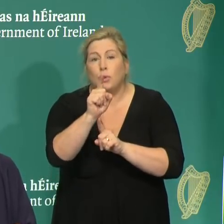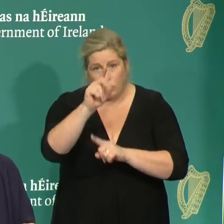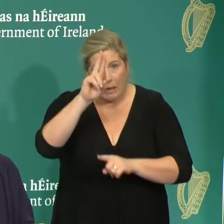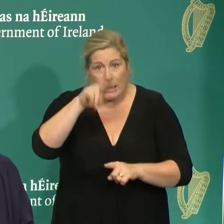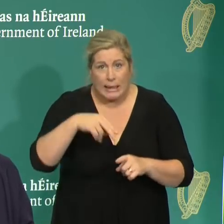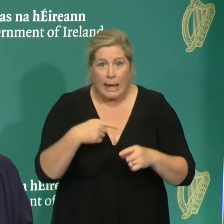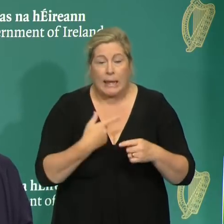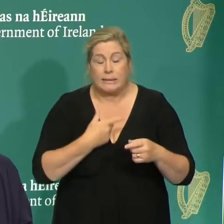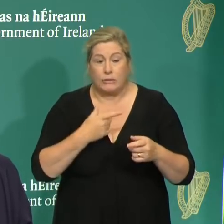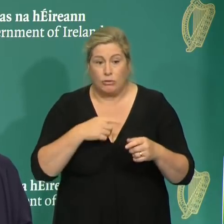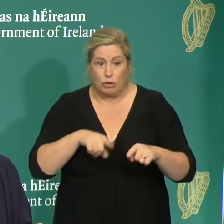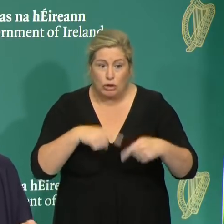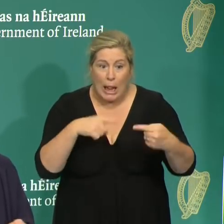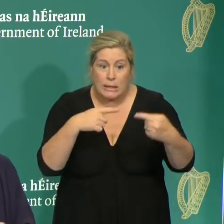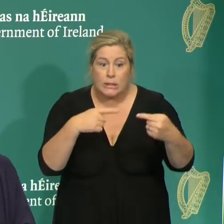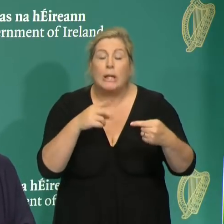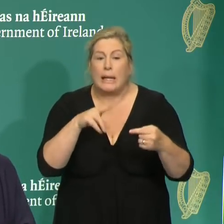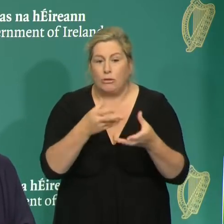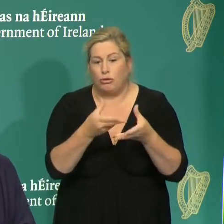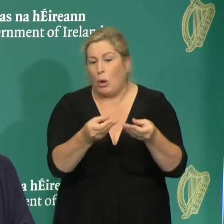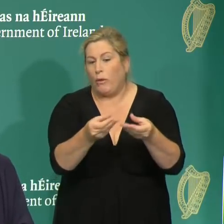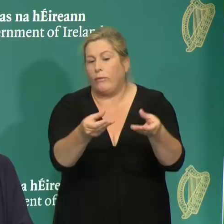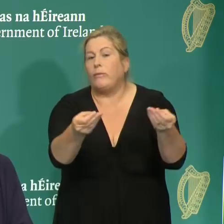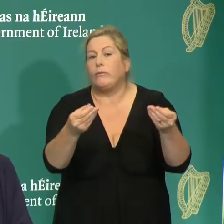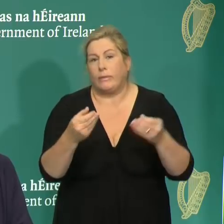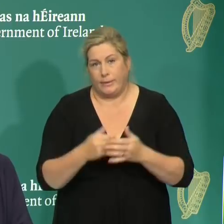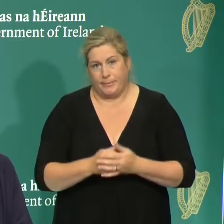challenges presented by Covid-19.